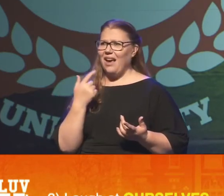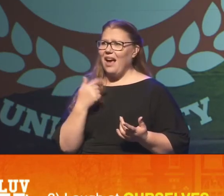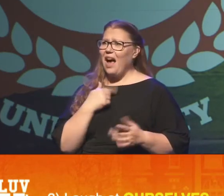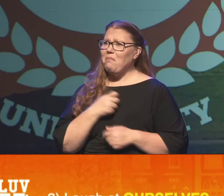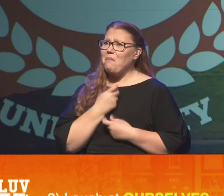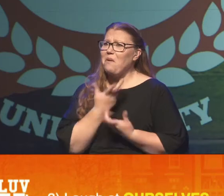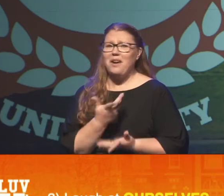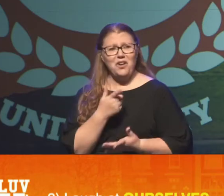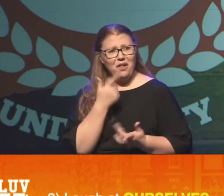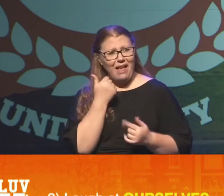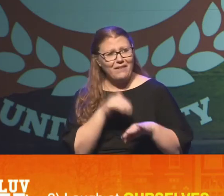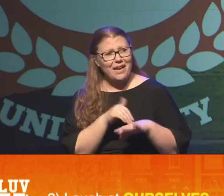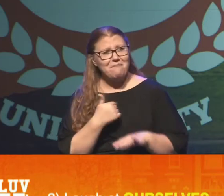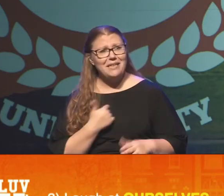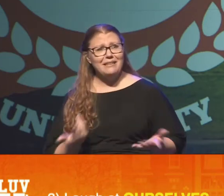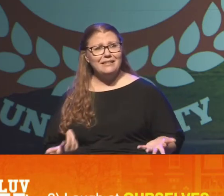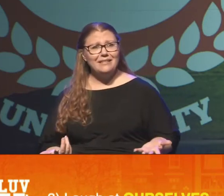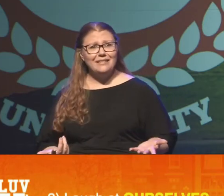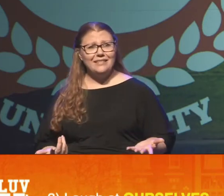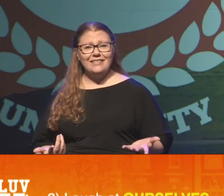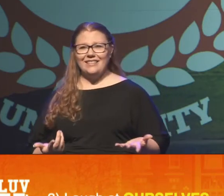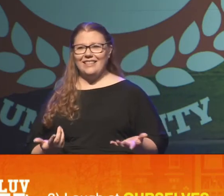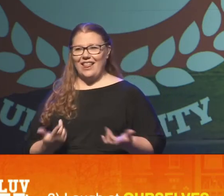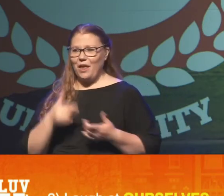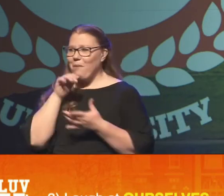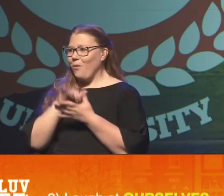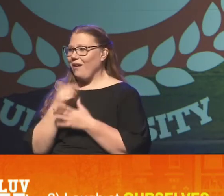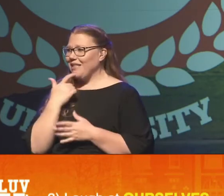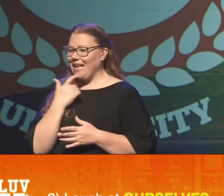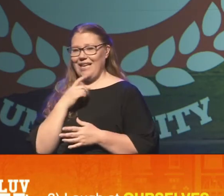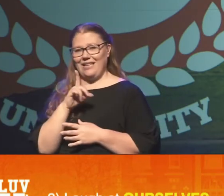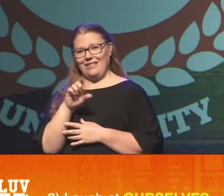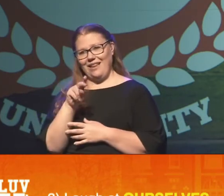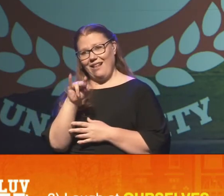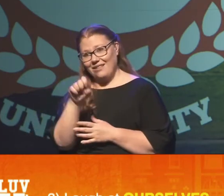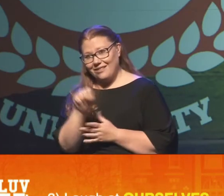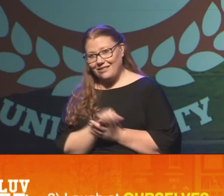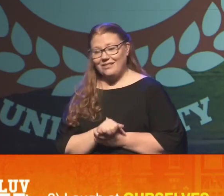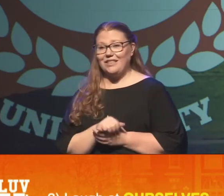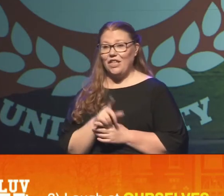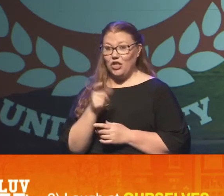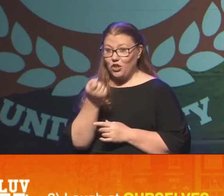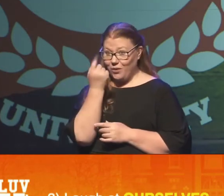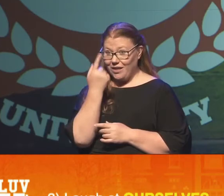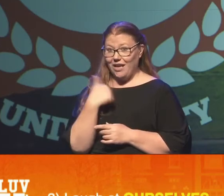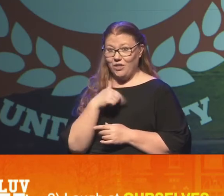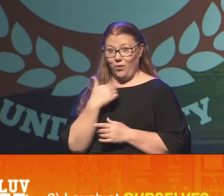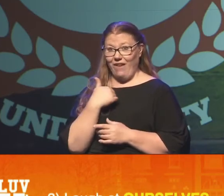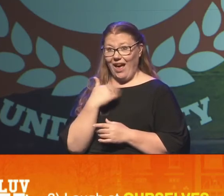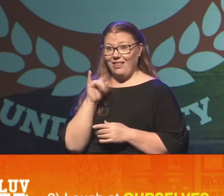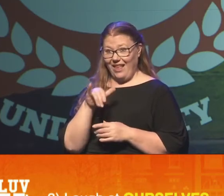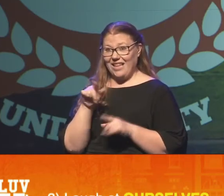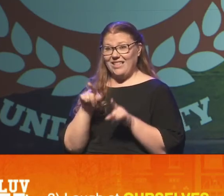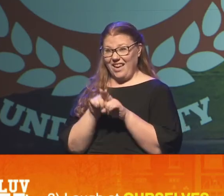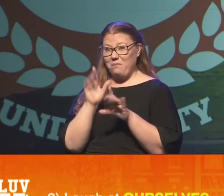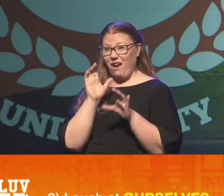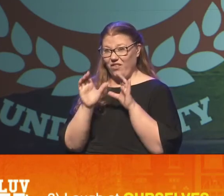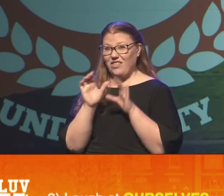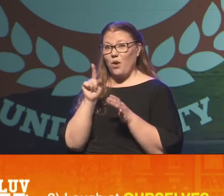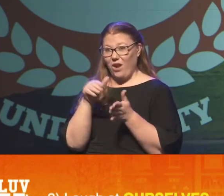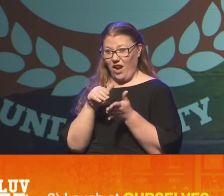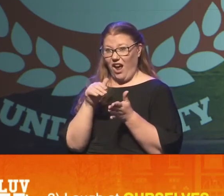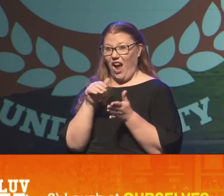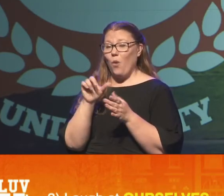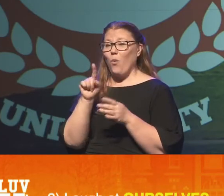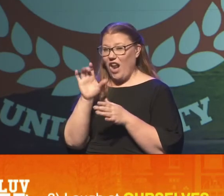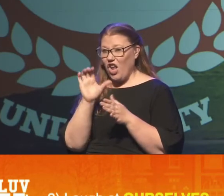heart out here, and you're laughing at me? And then she says to me, Dennis, do you realize we've had this very conversation 100